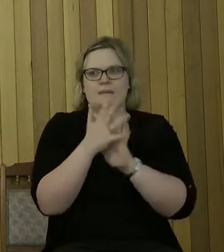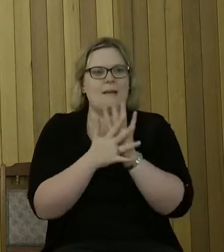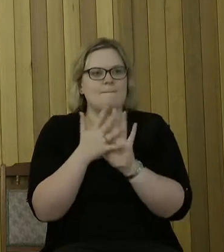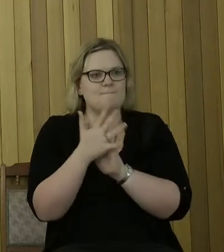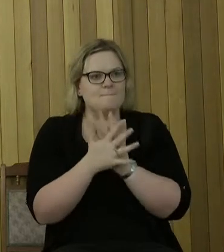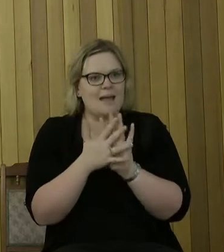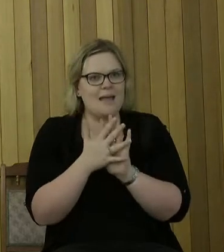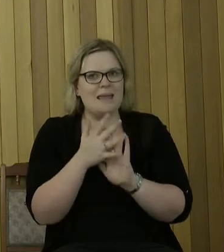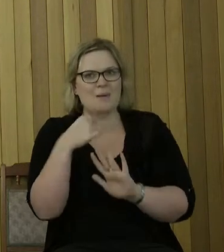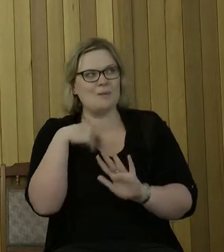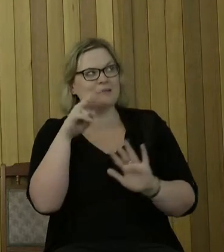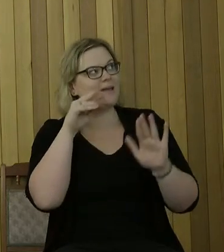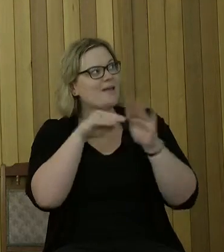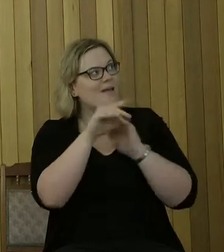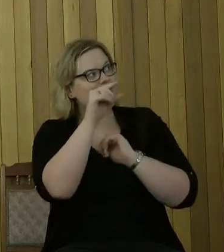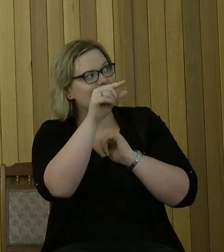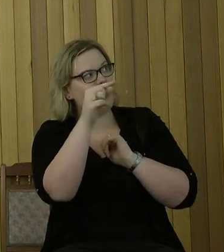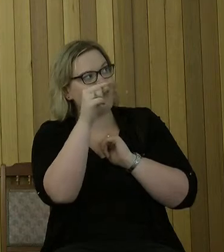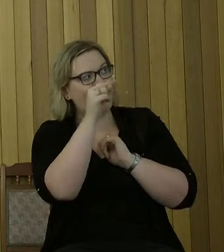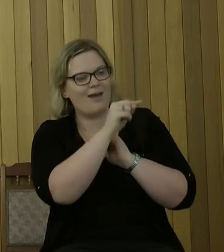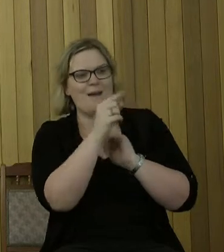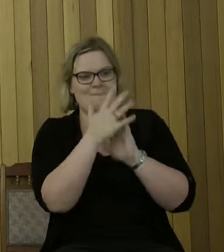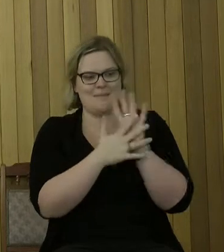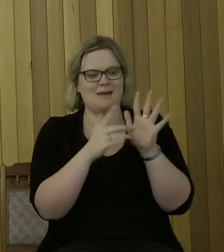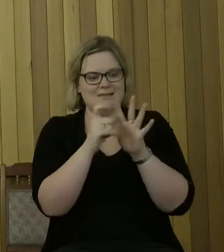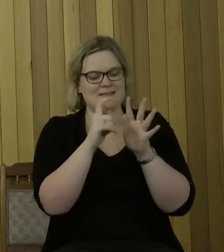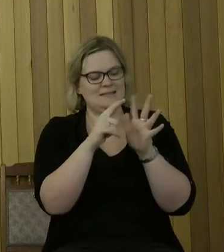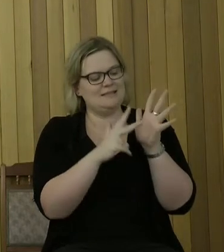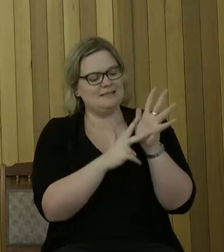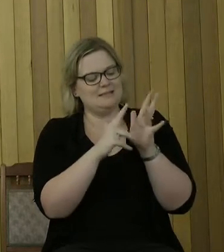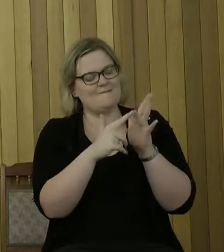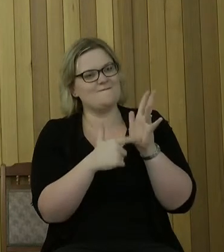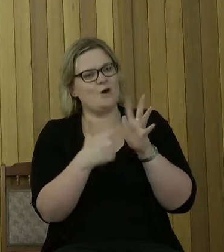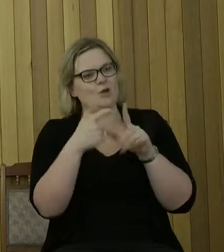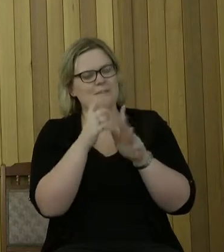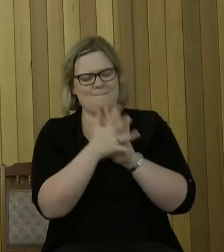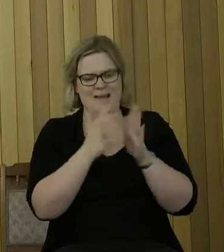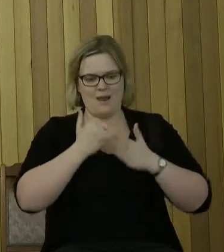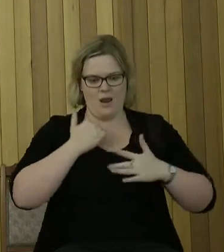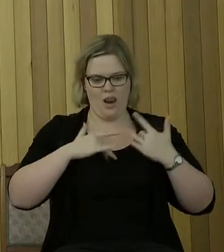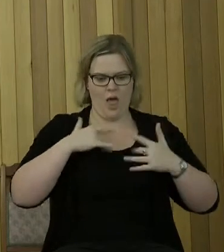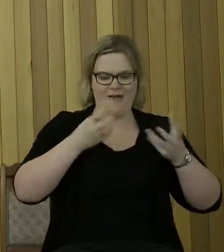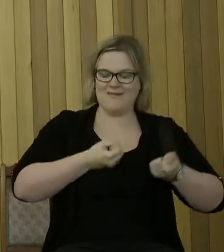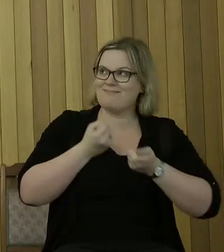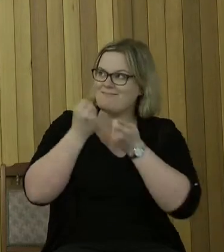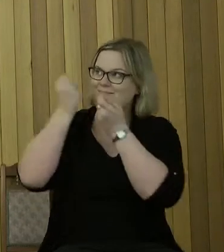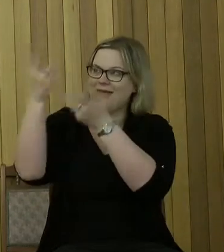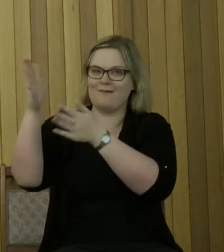But here we find they devoted themselves is to give their whole life over to.